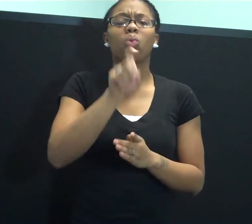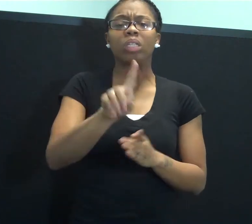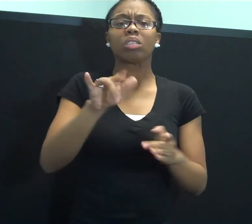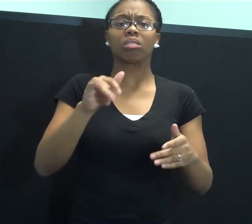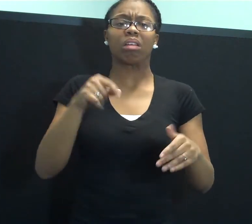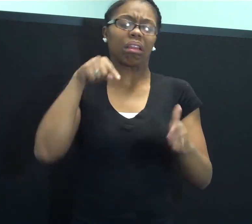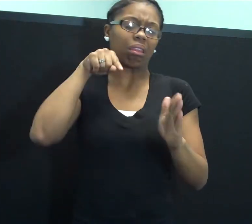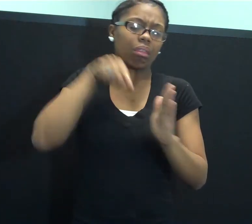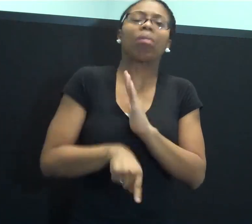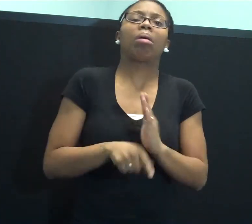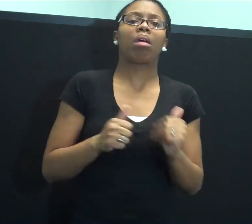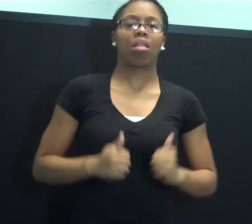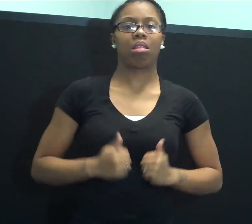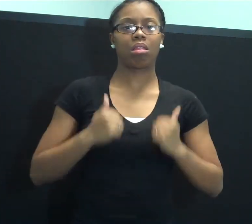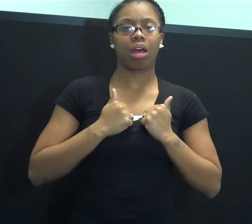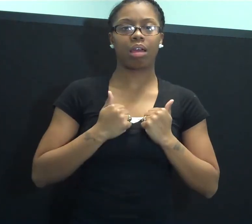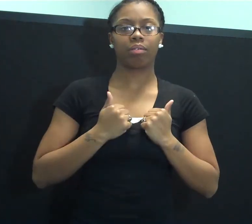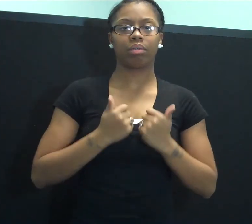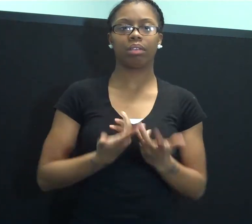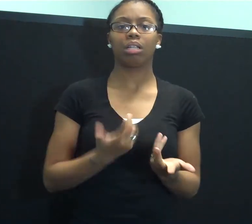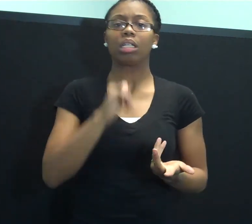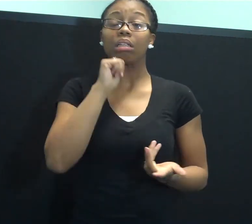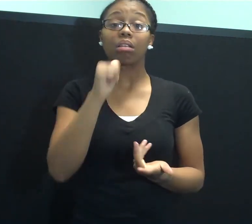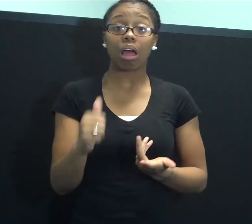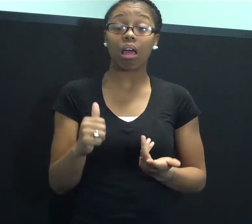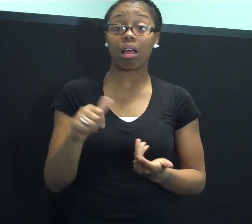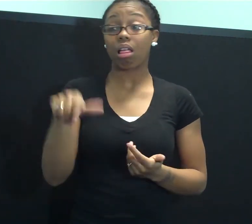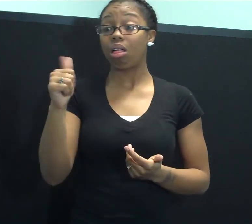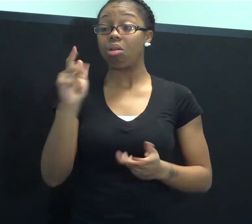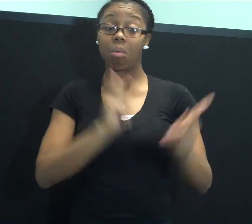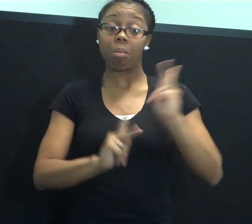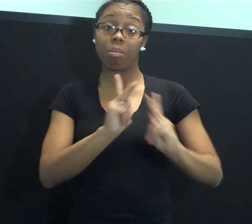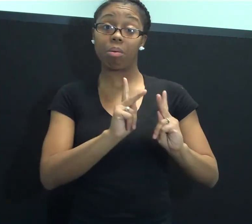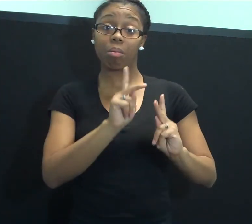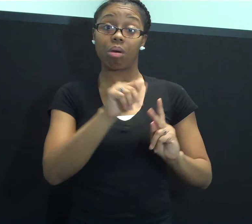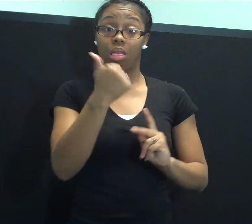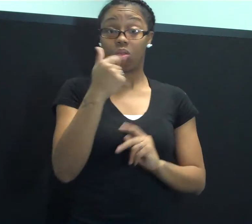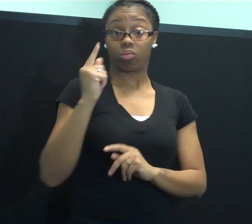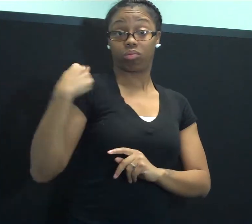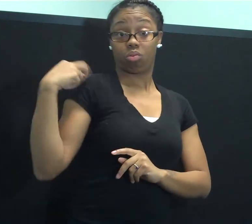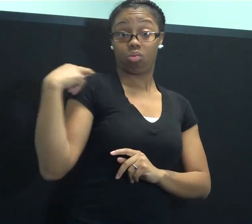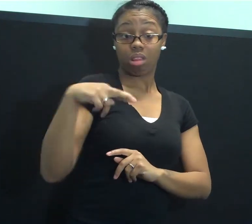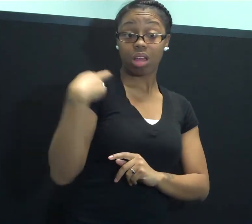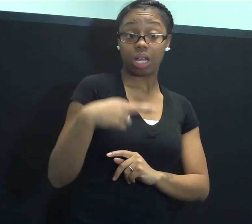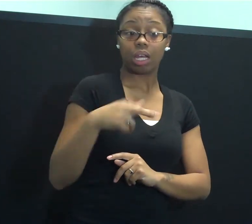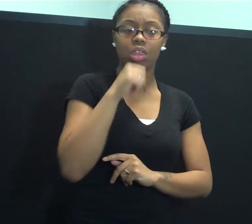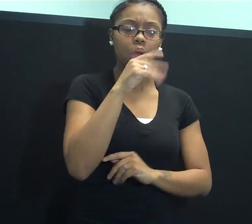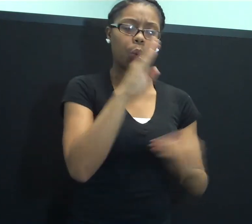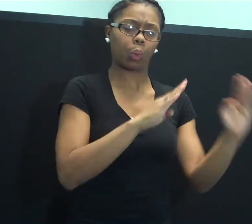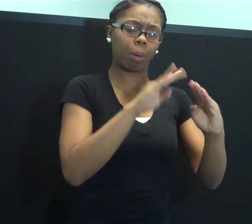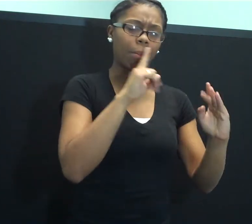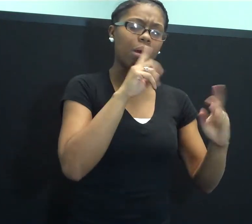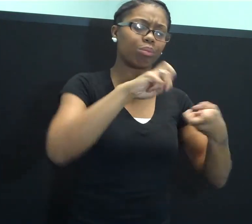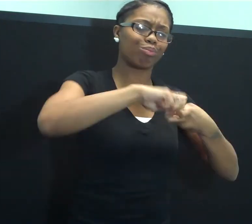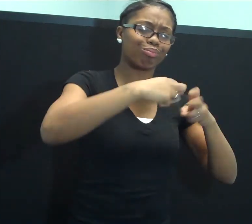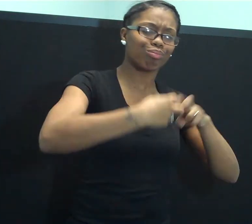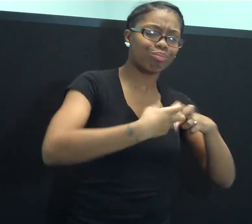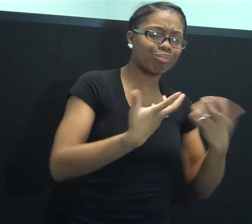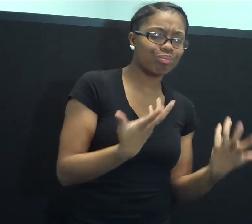unlike people in other religious traditions. They're concerned about issues that confront all